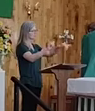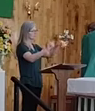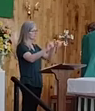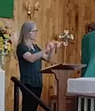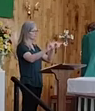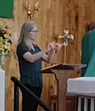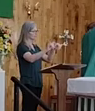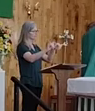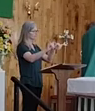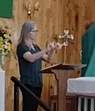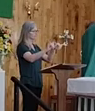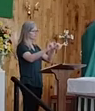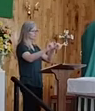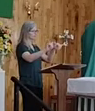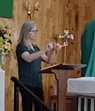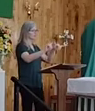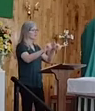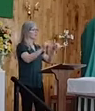ever.